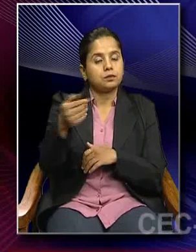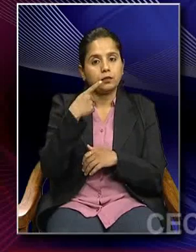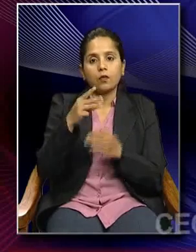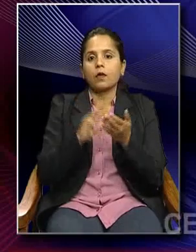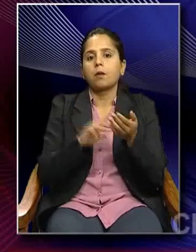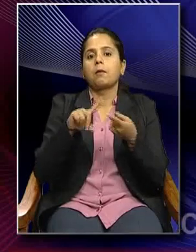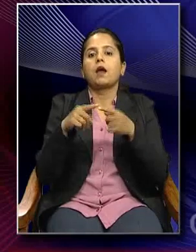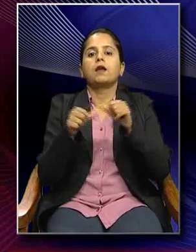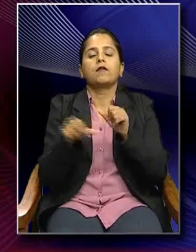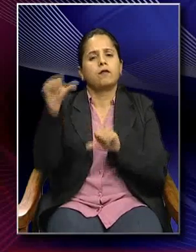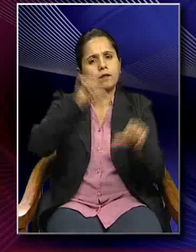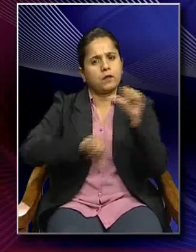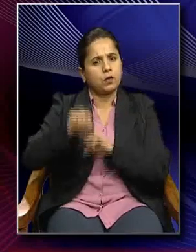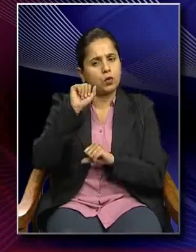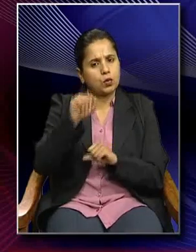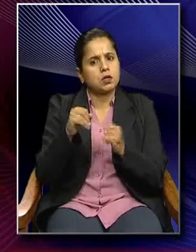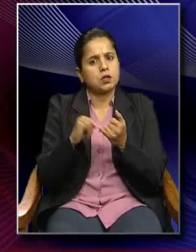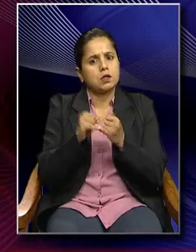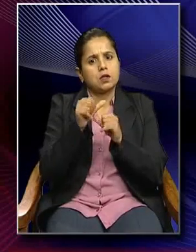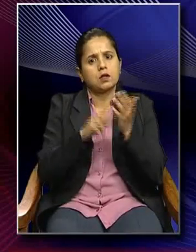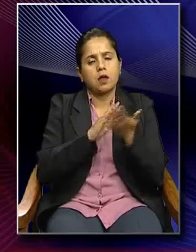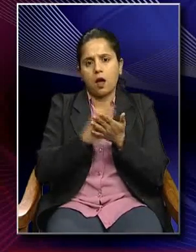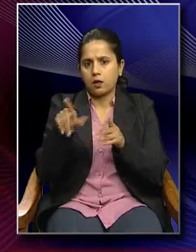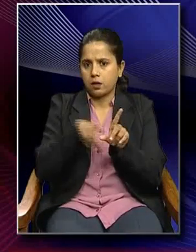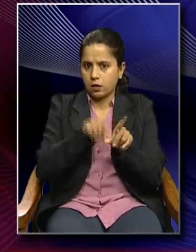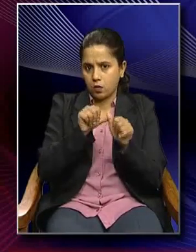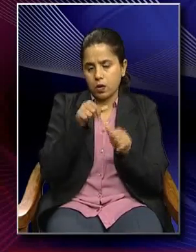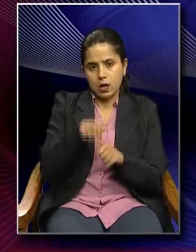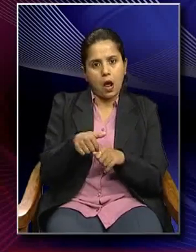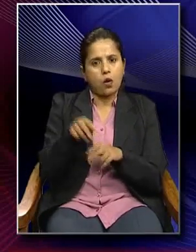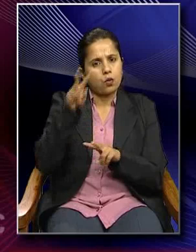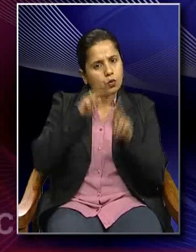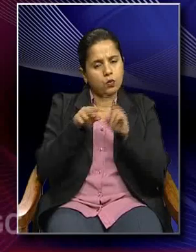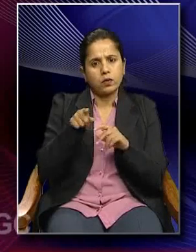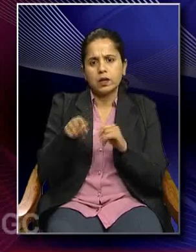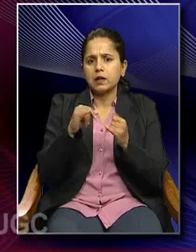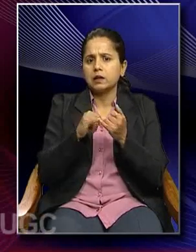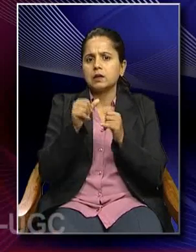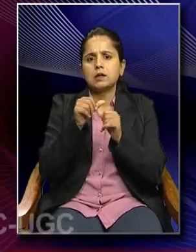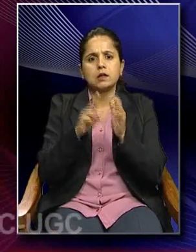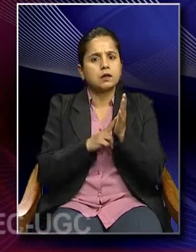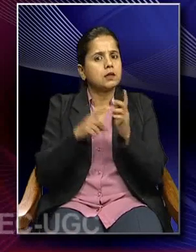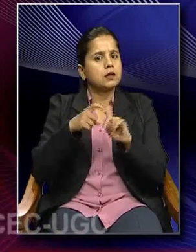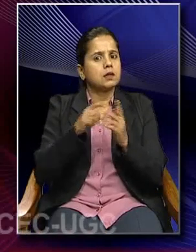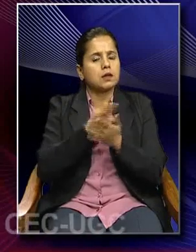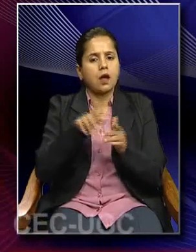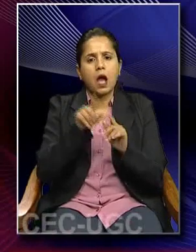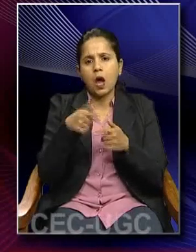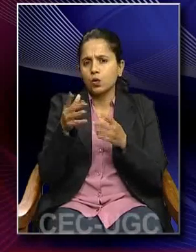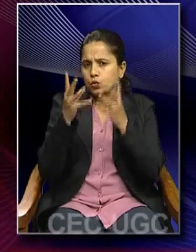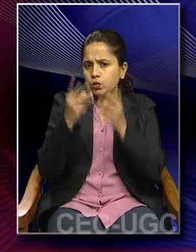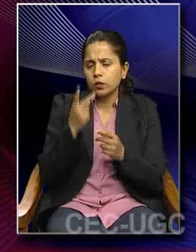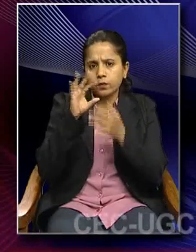of Sāṅkhya, that here we will try to understand how is Sāṅkhya dealing with